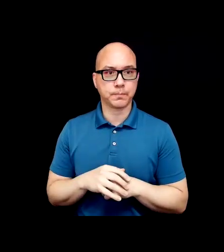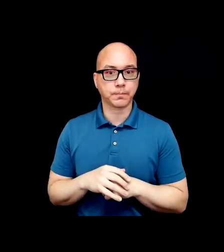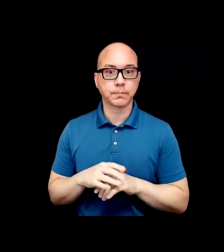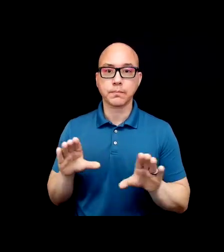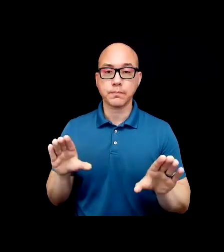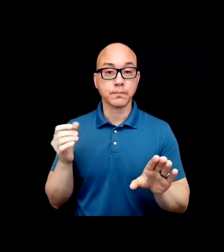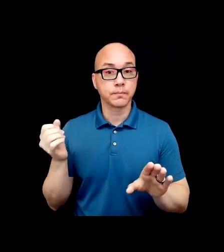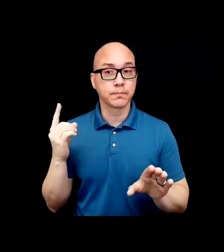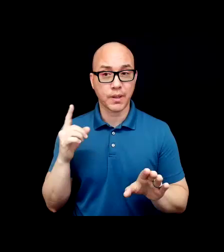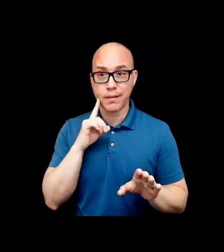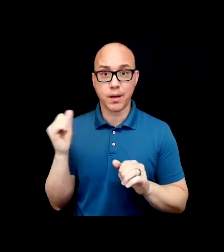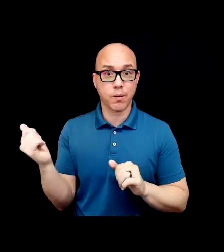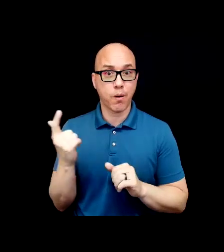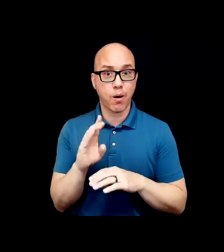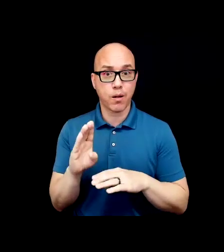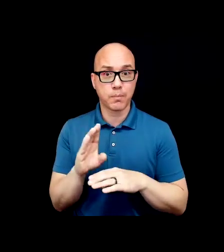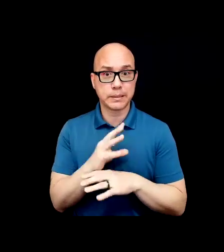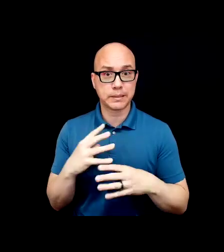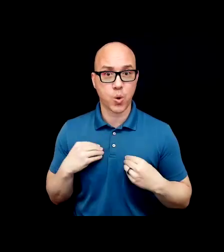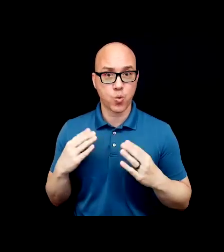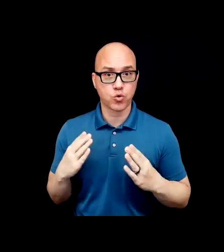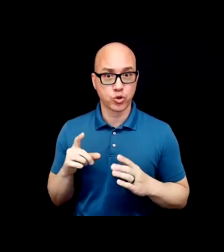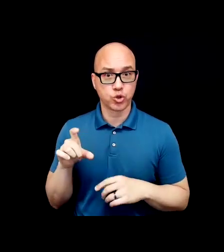every business owner should do that, regardless of